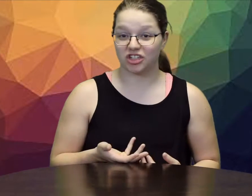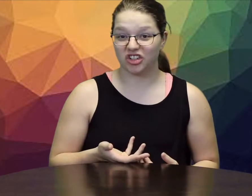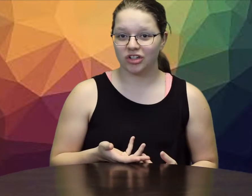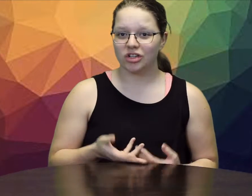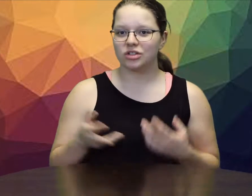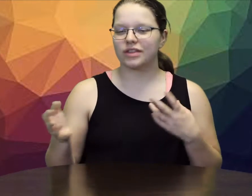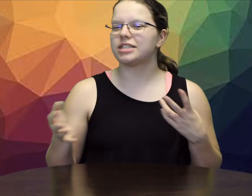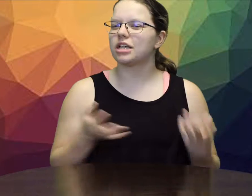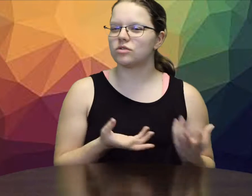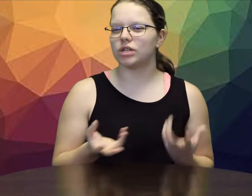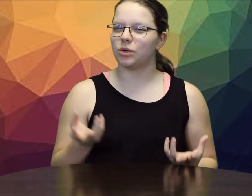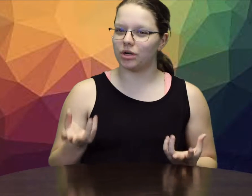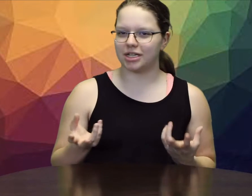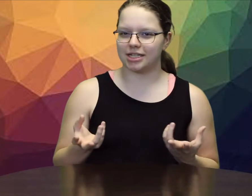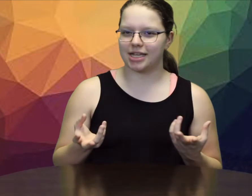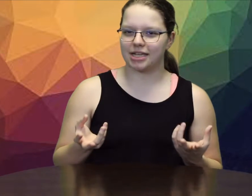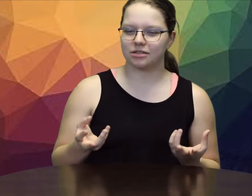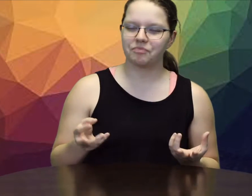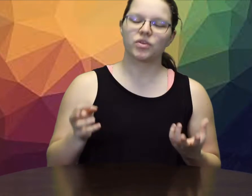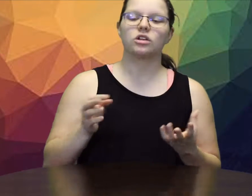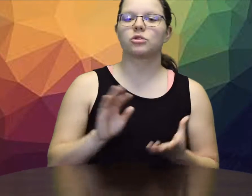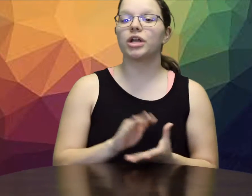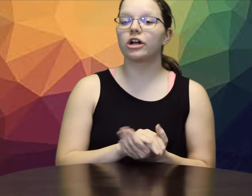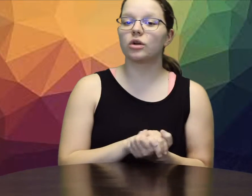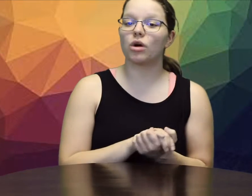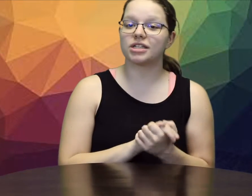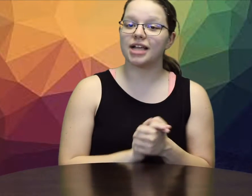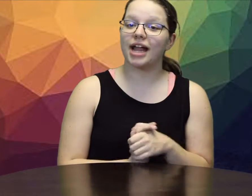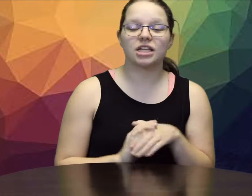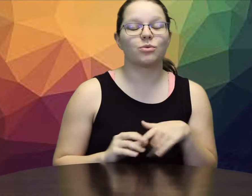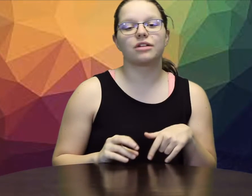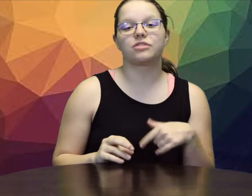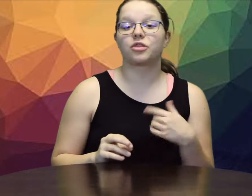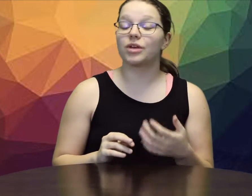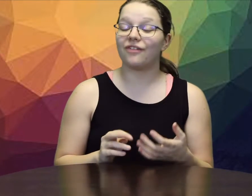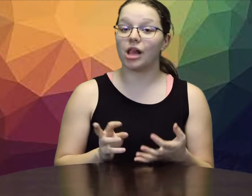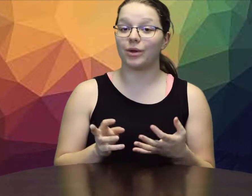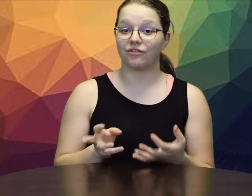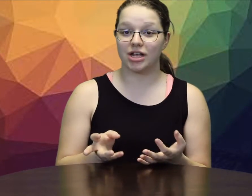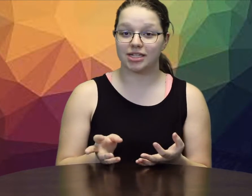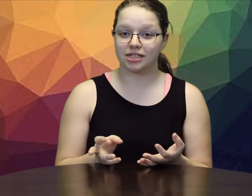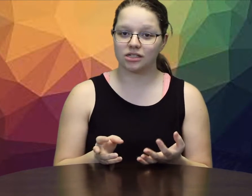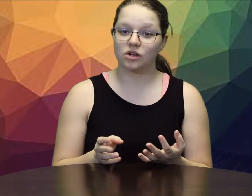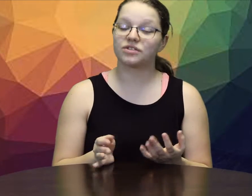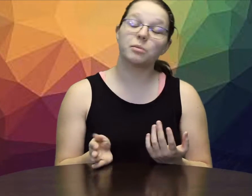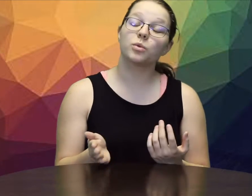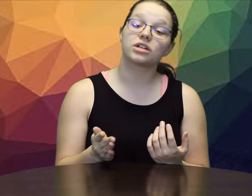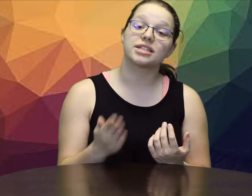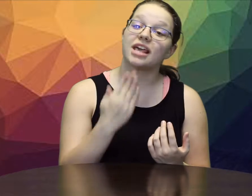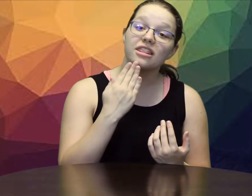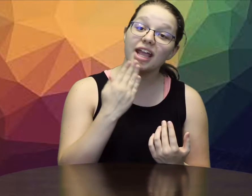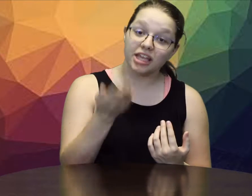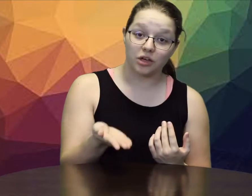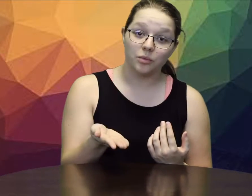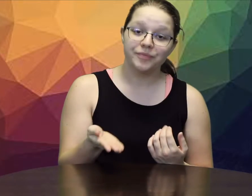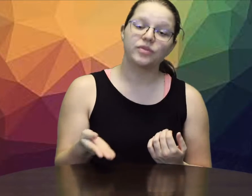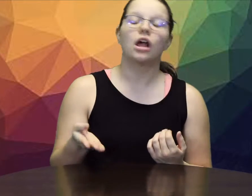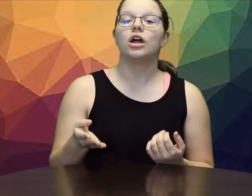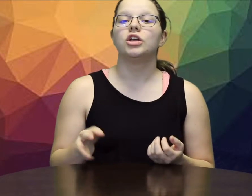enter. So that doesn't really work in this case. So what you're going to want to sign is one of the three following phrases. So if someone were to say thank you,